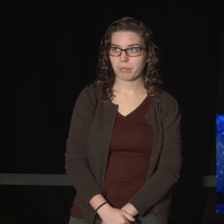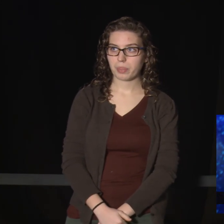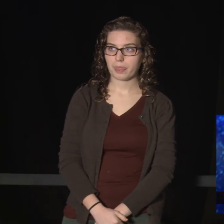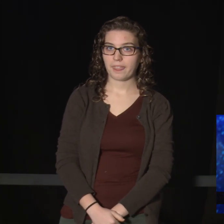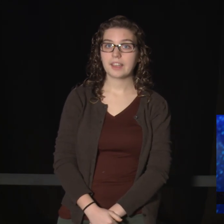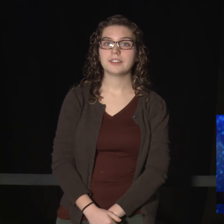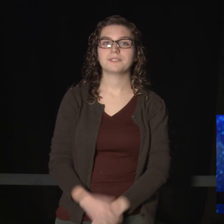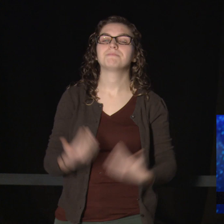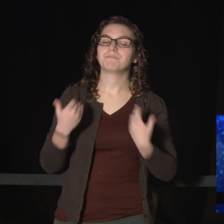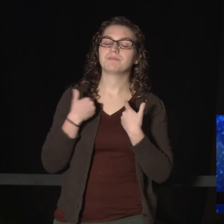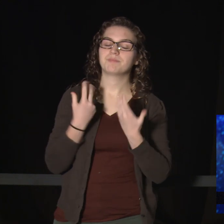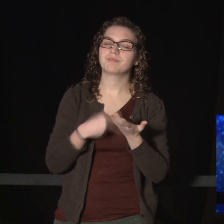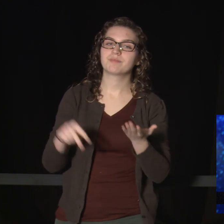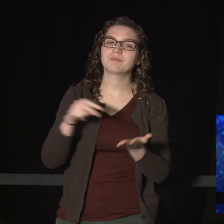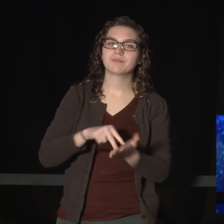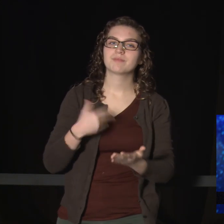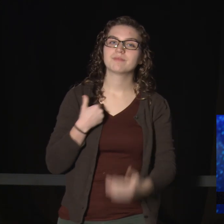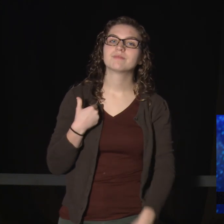We have the resurrection.